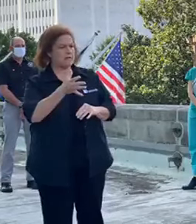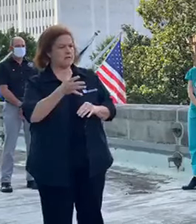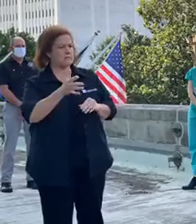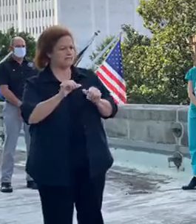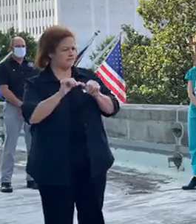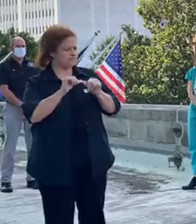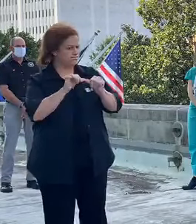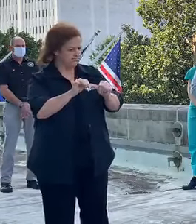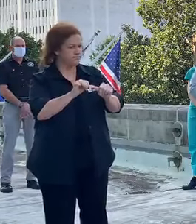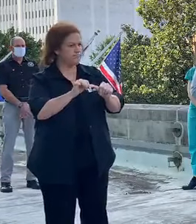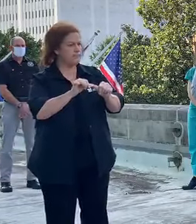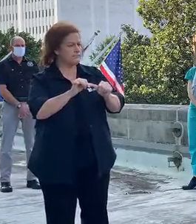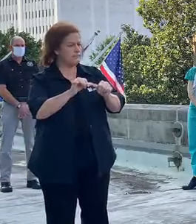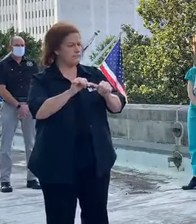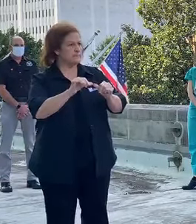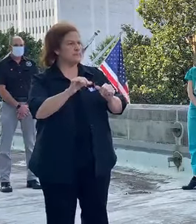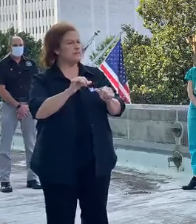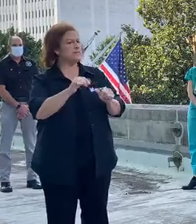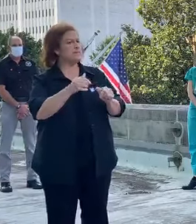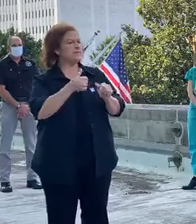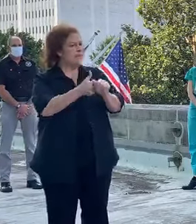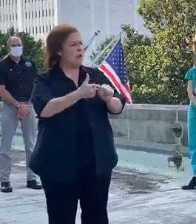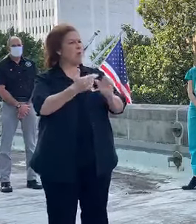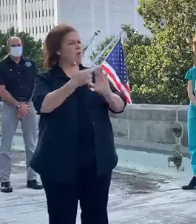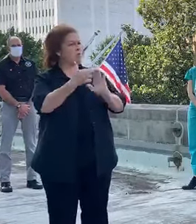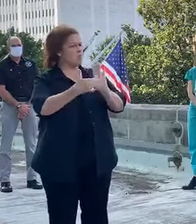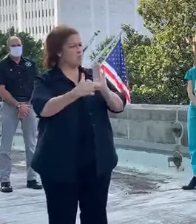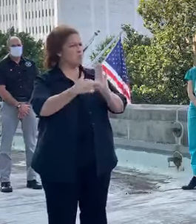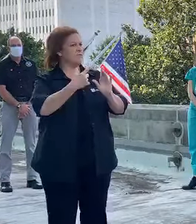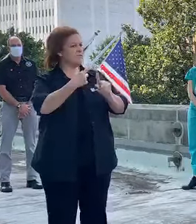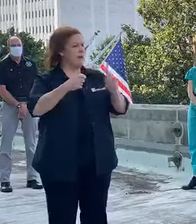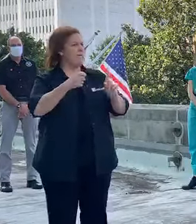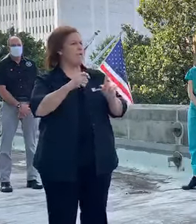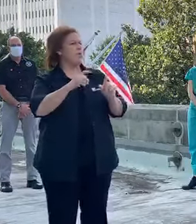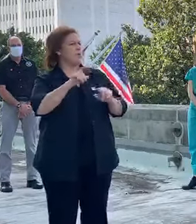top is the Louisiana Department of Health.